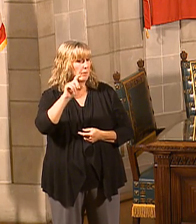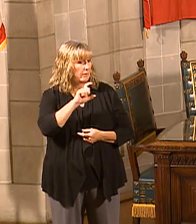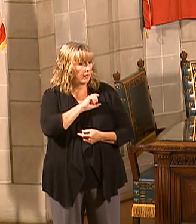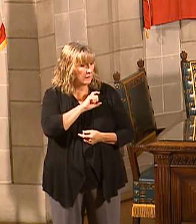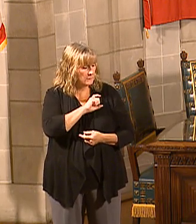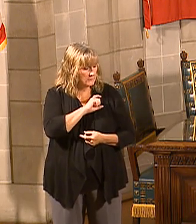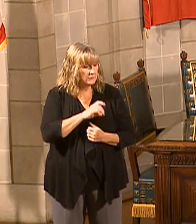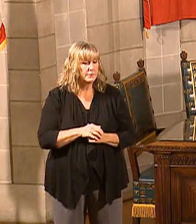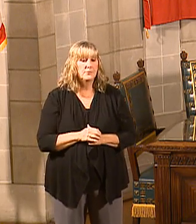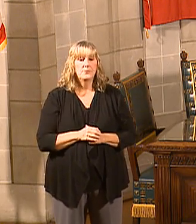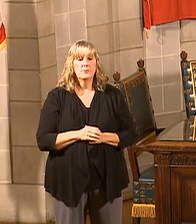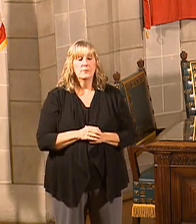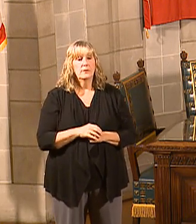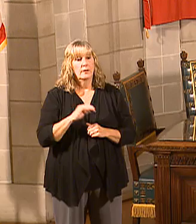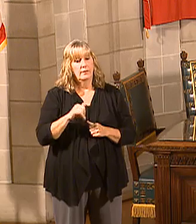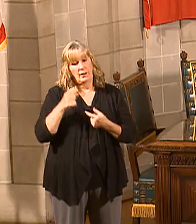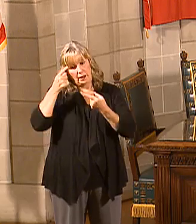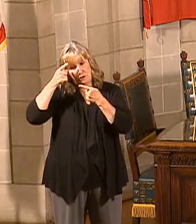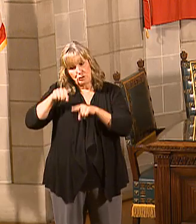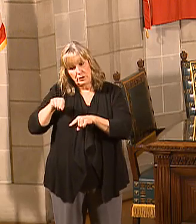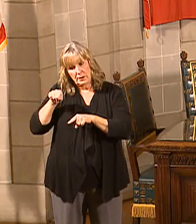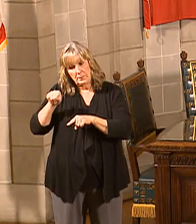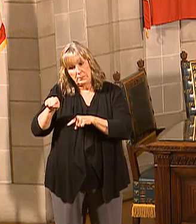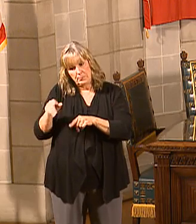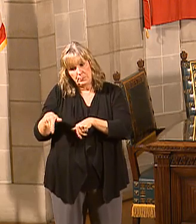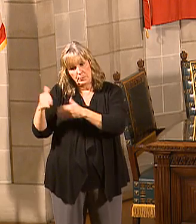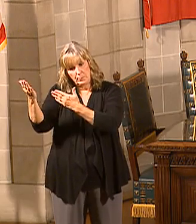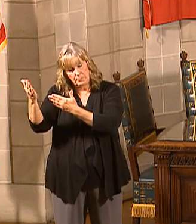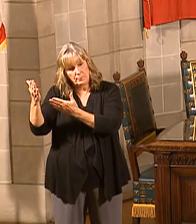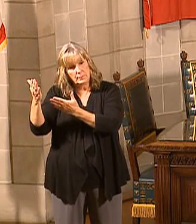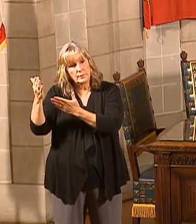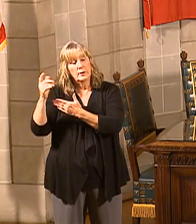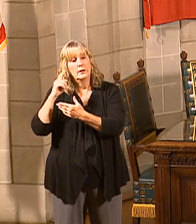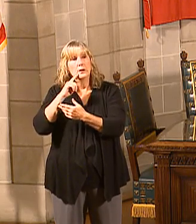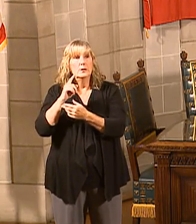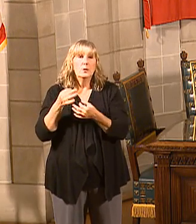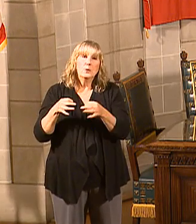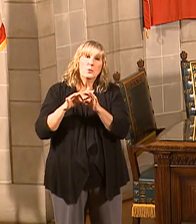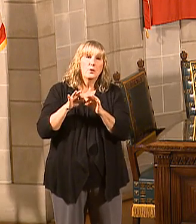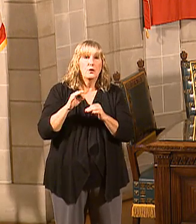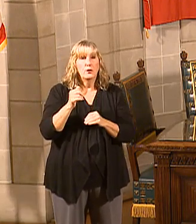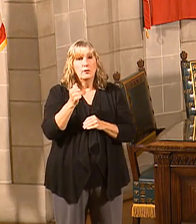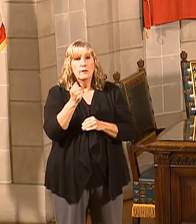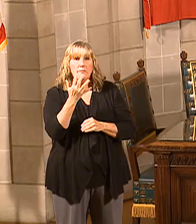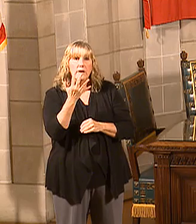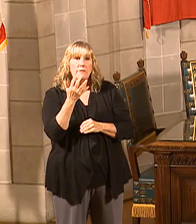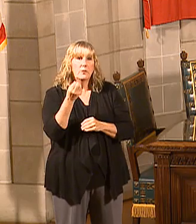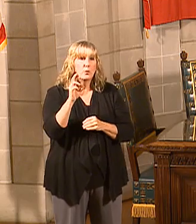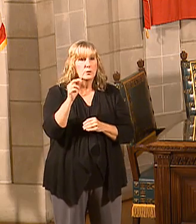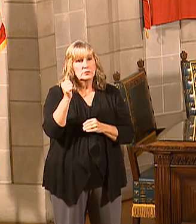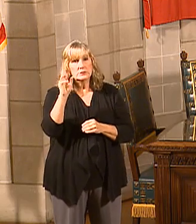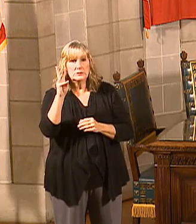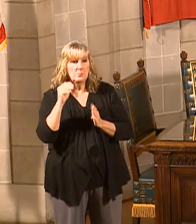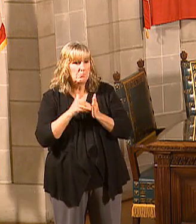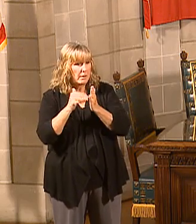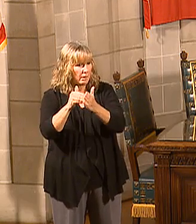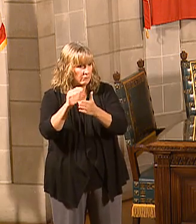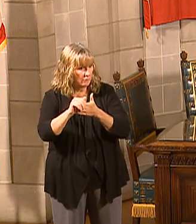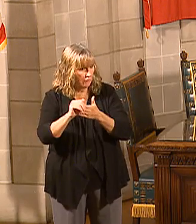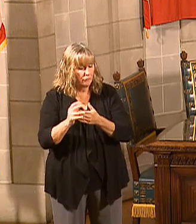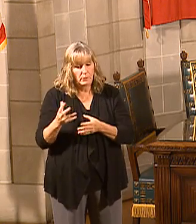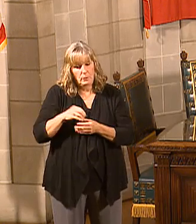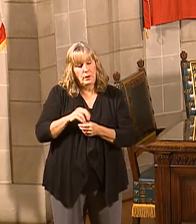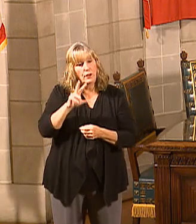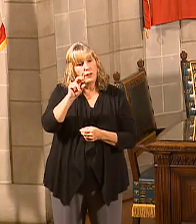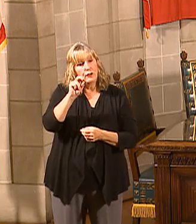officers. And in that agreement, or that proposal we've made to them, it's worth about $15 or $16 million. It includes a